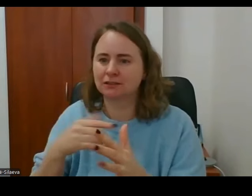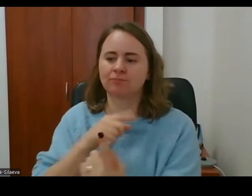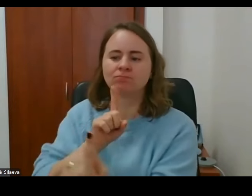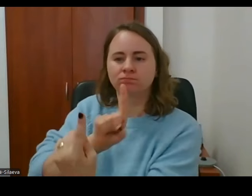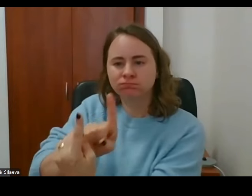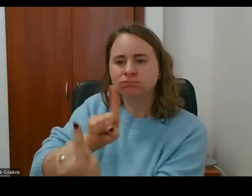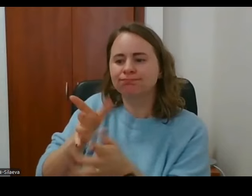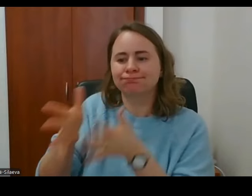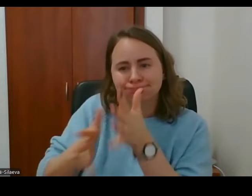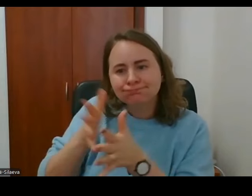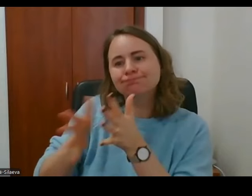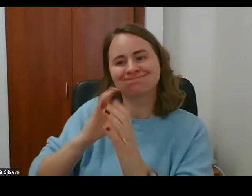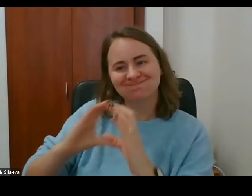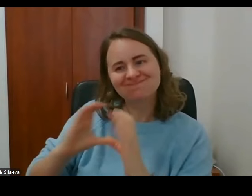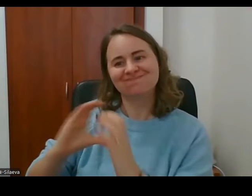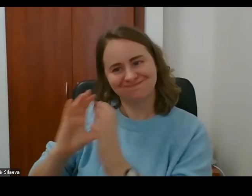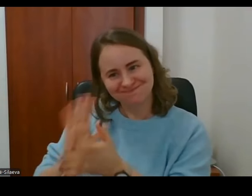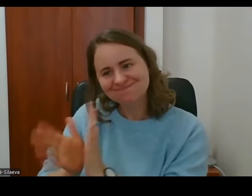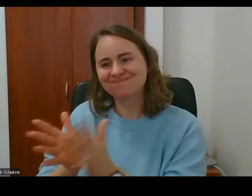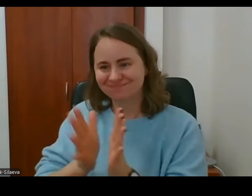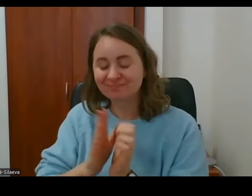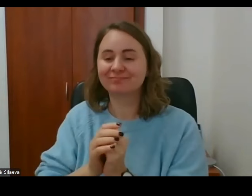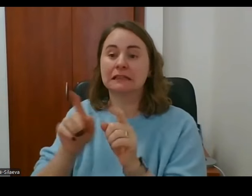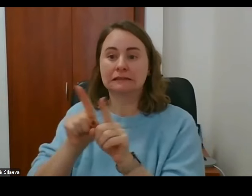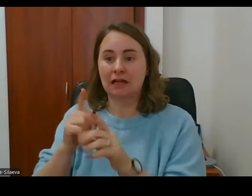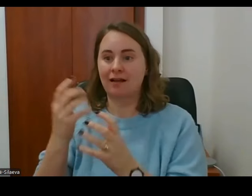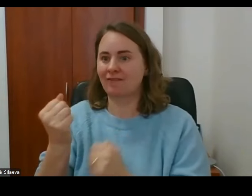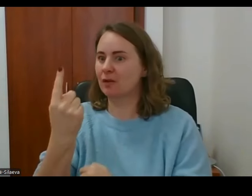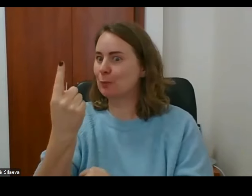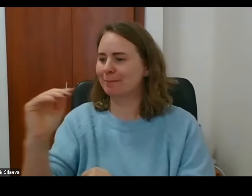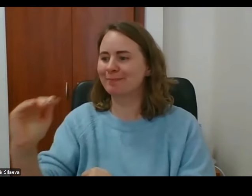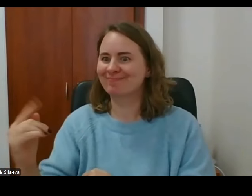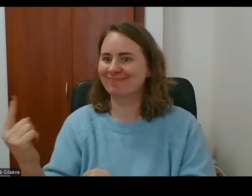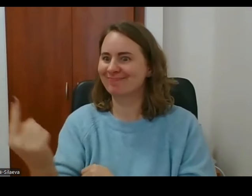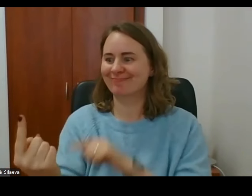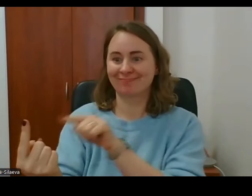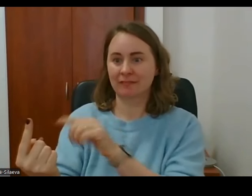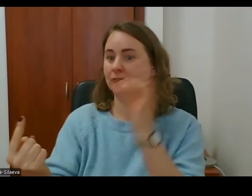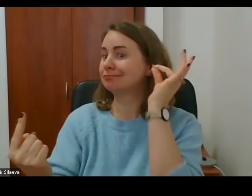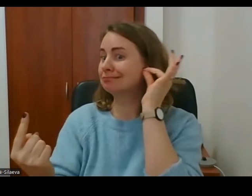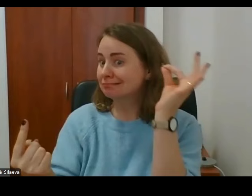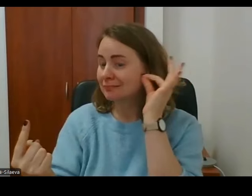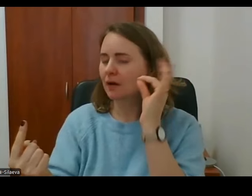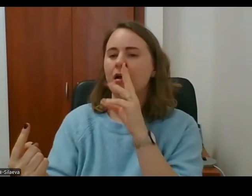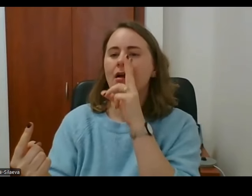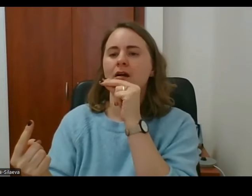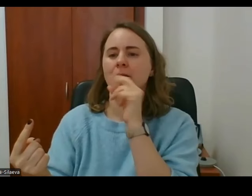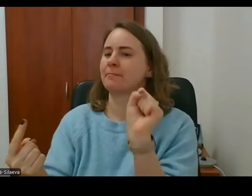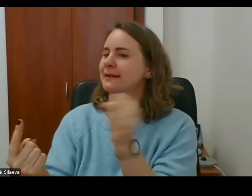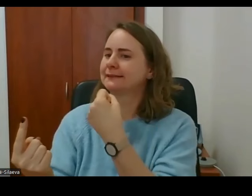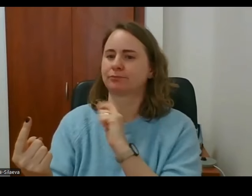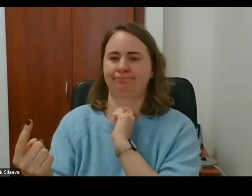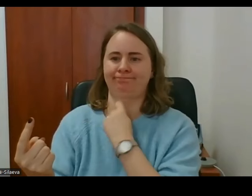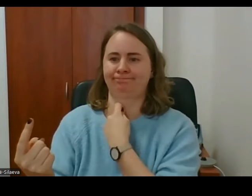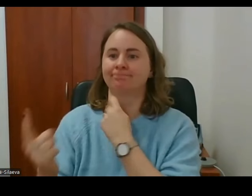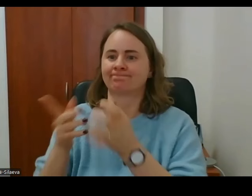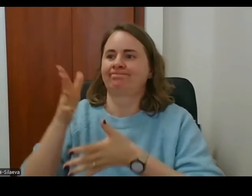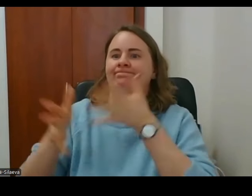example, they come from hearing parents families, so they have some sign language